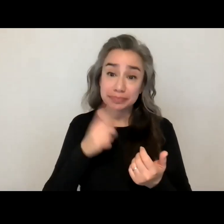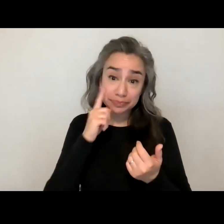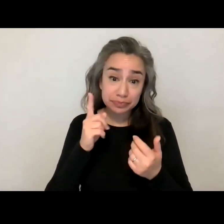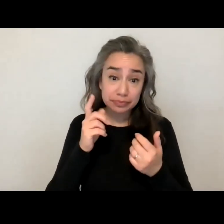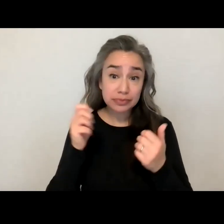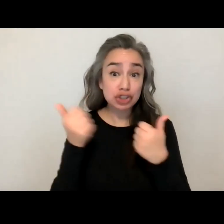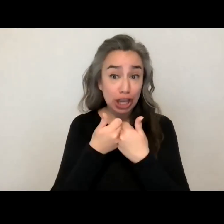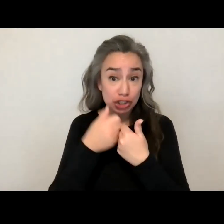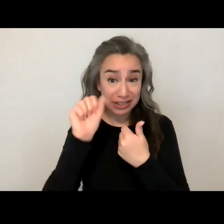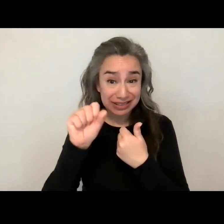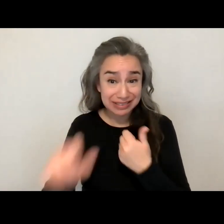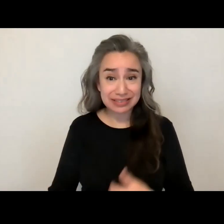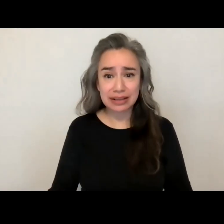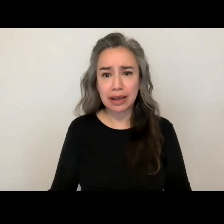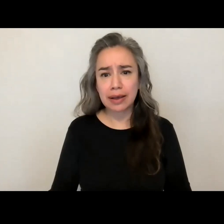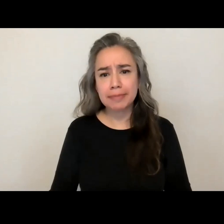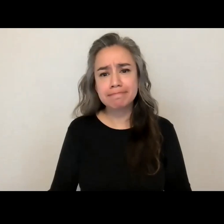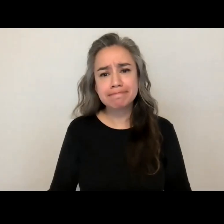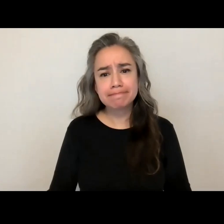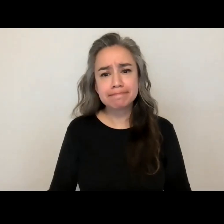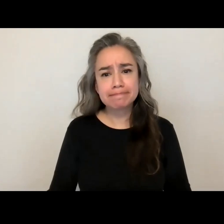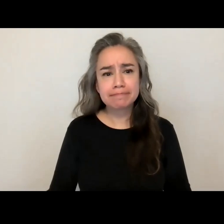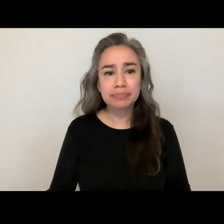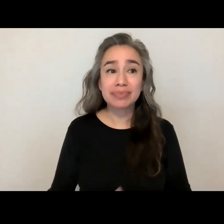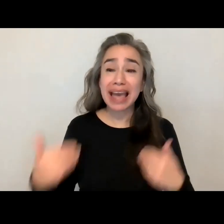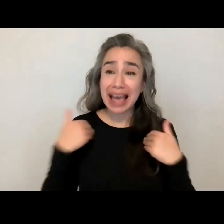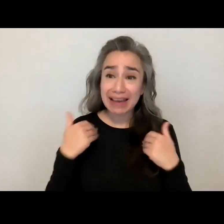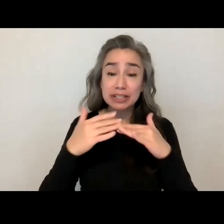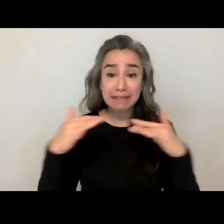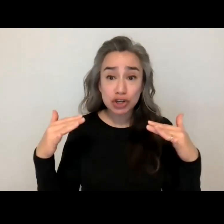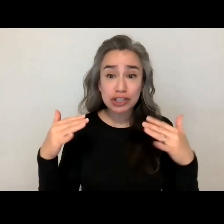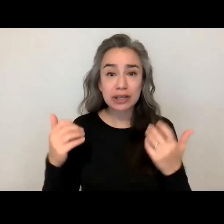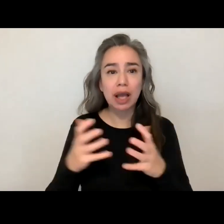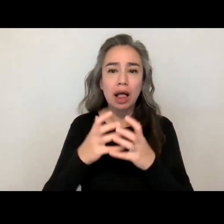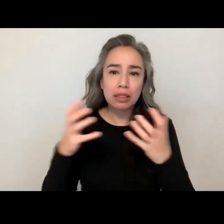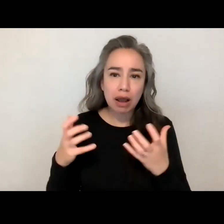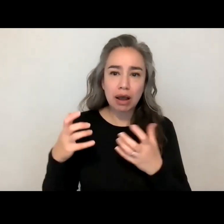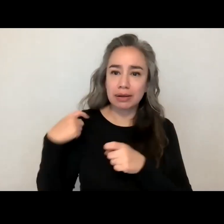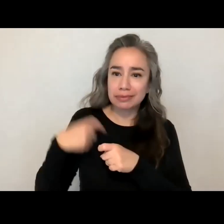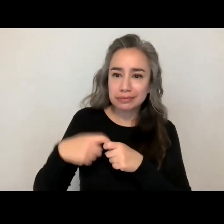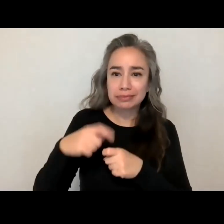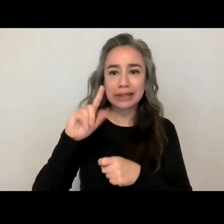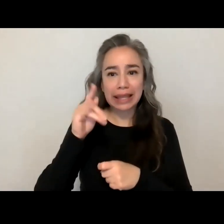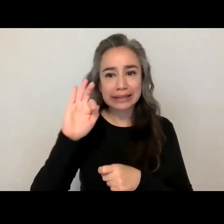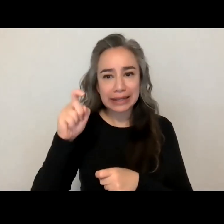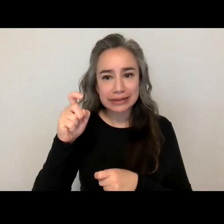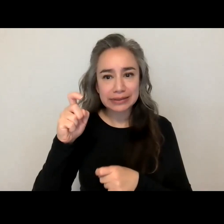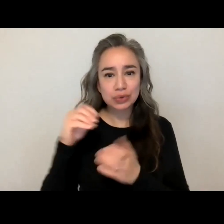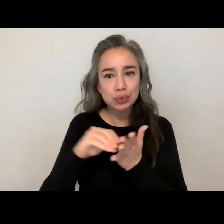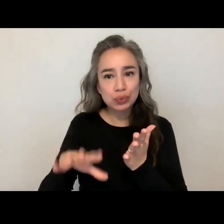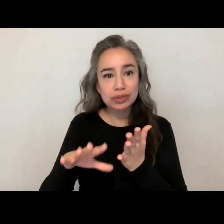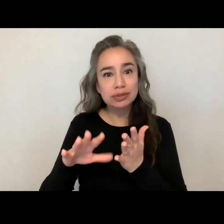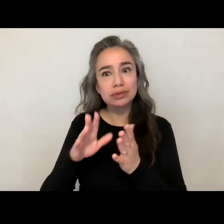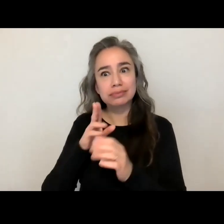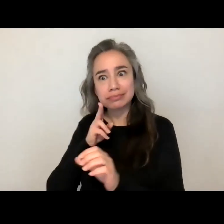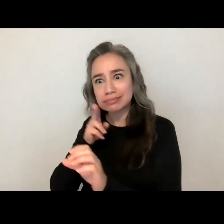diversity. So for example, lots of Latinx students are drawn to our Spanish